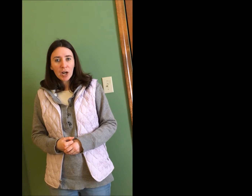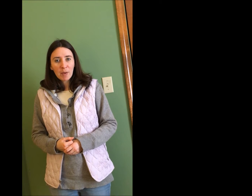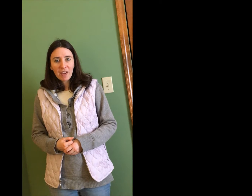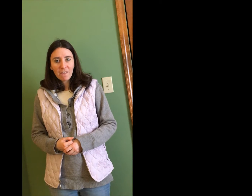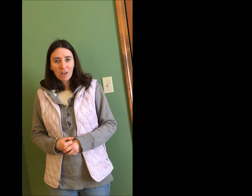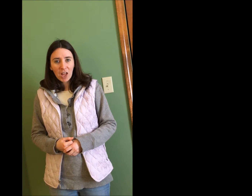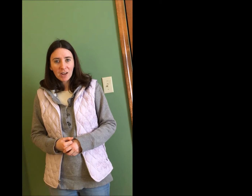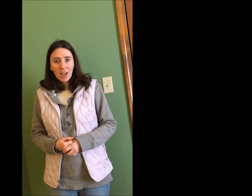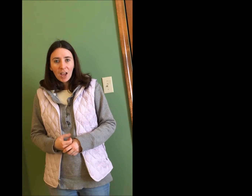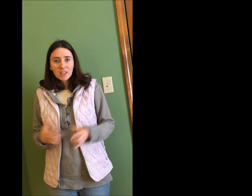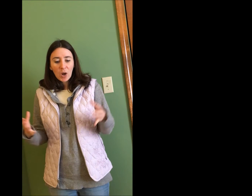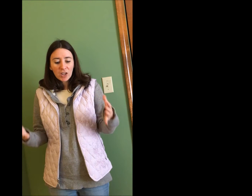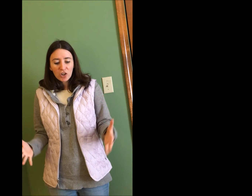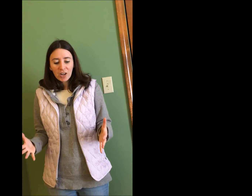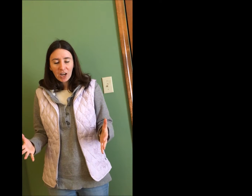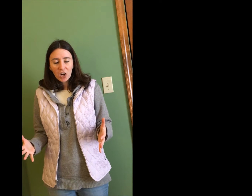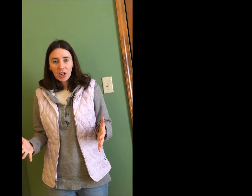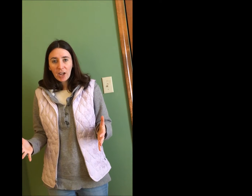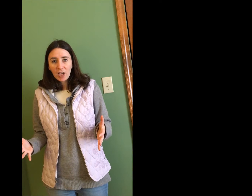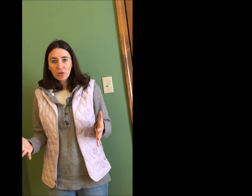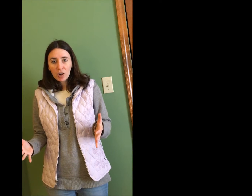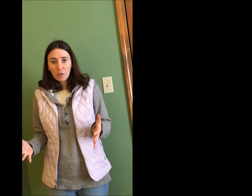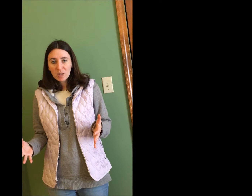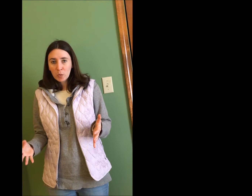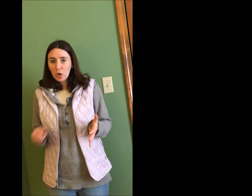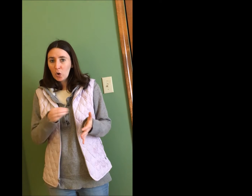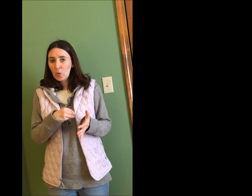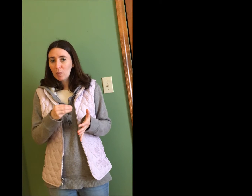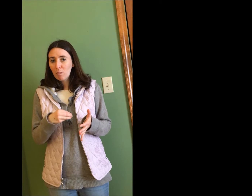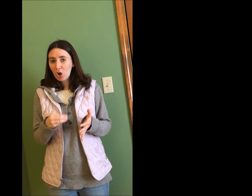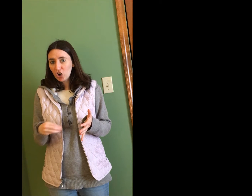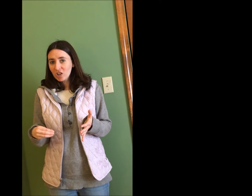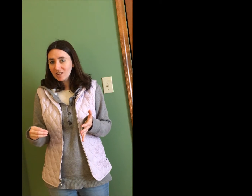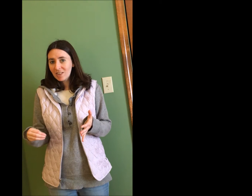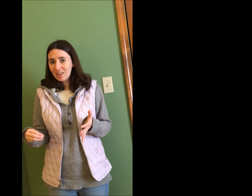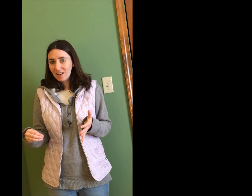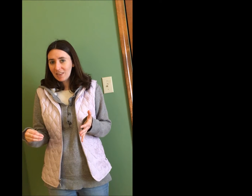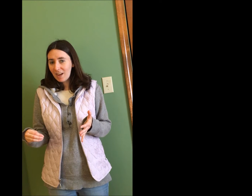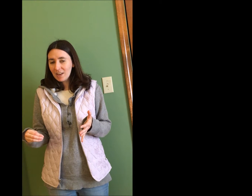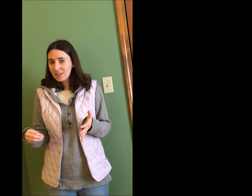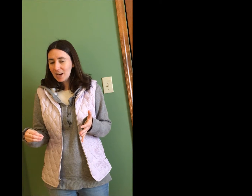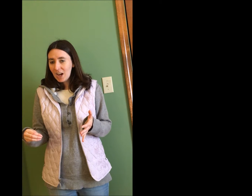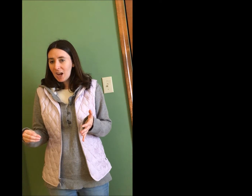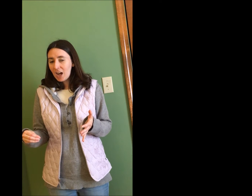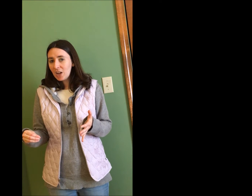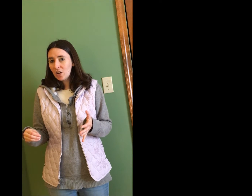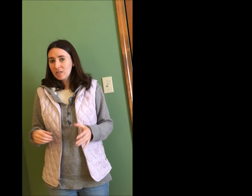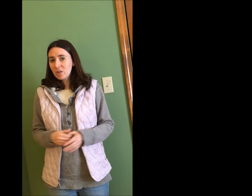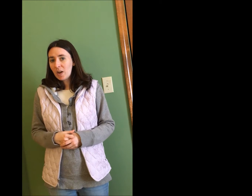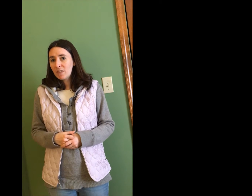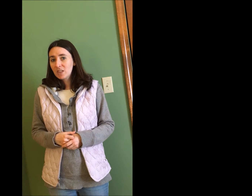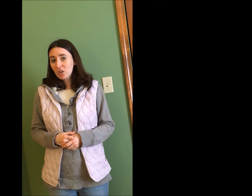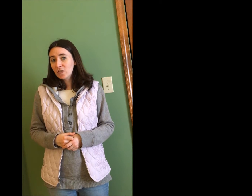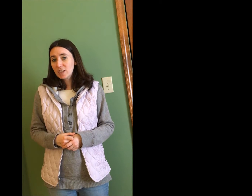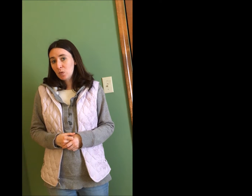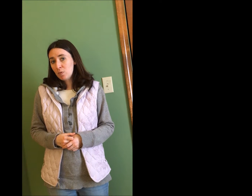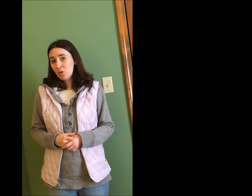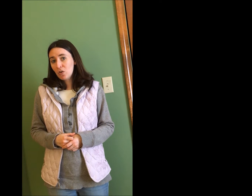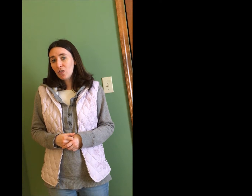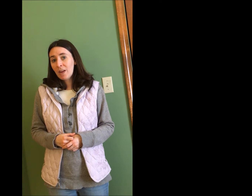to make it fun. So I try to carry a dry erase board with markers. They like that. I also have a Surface computer that